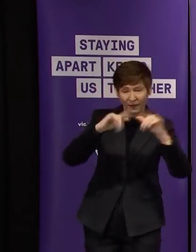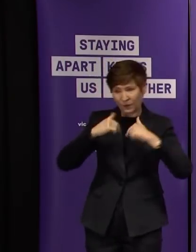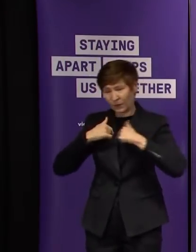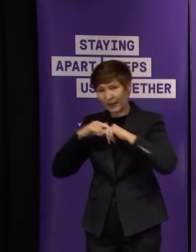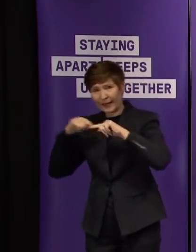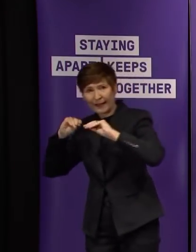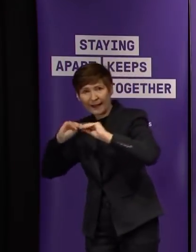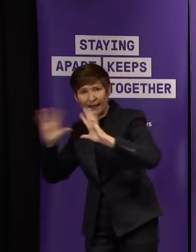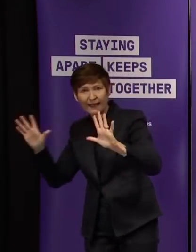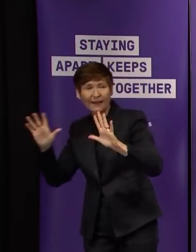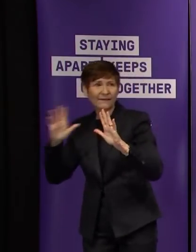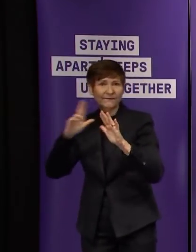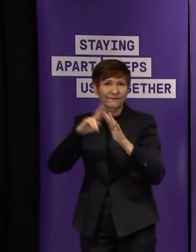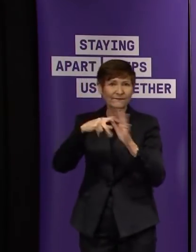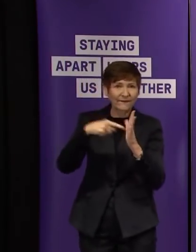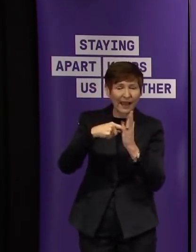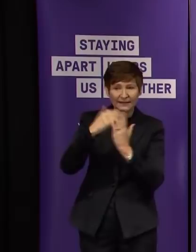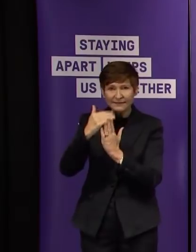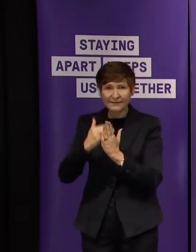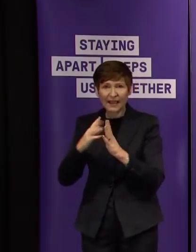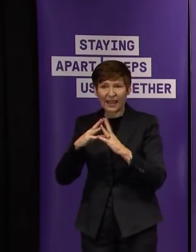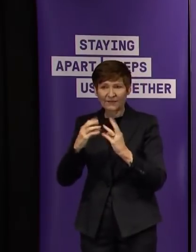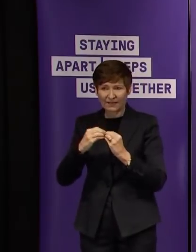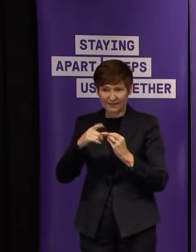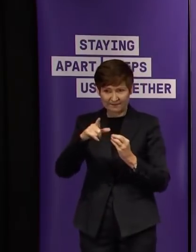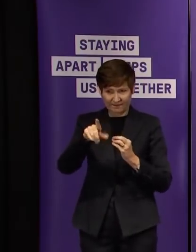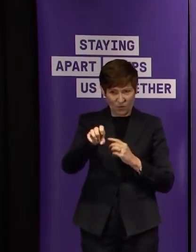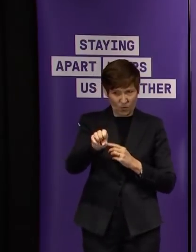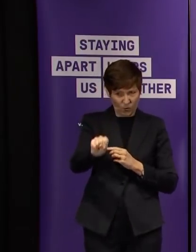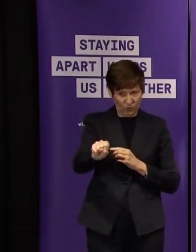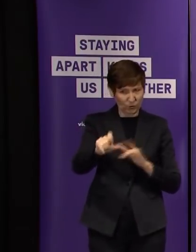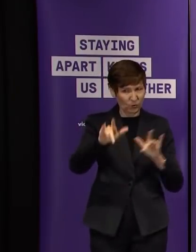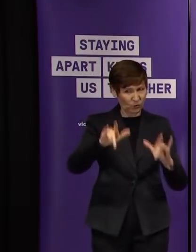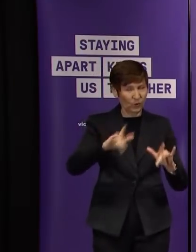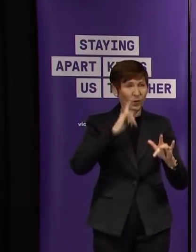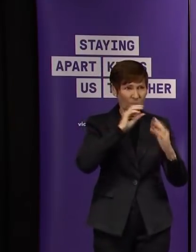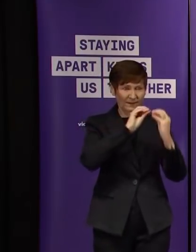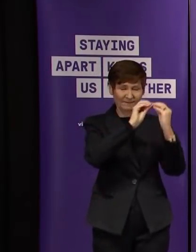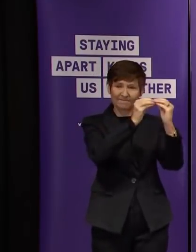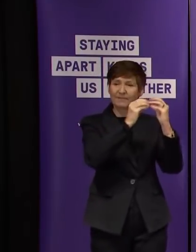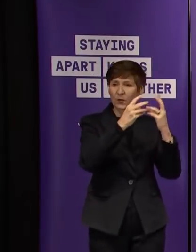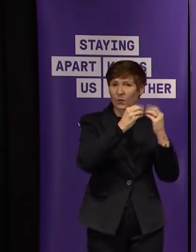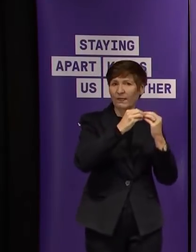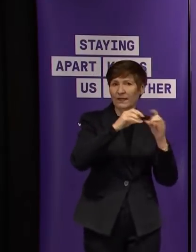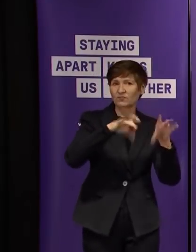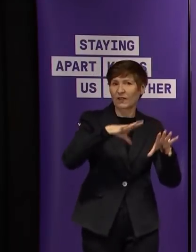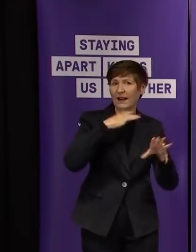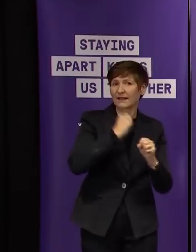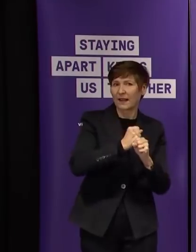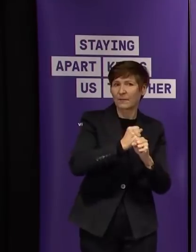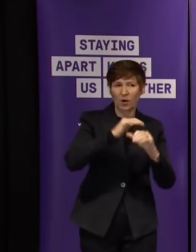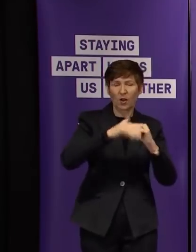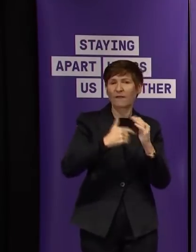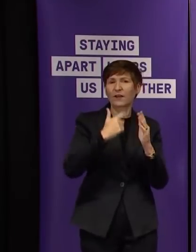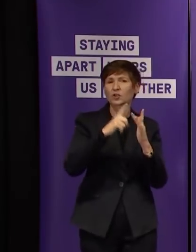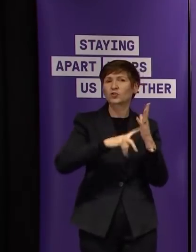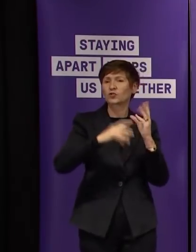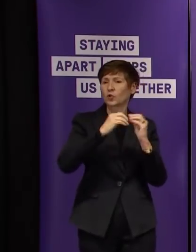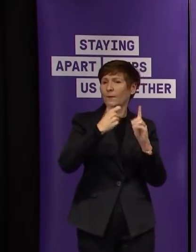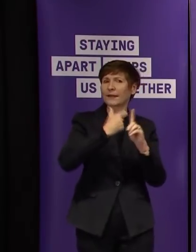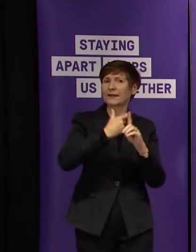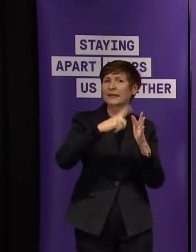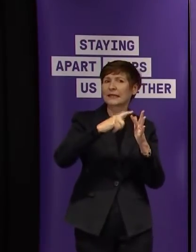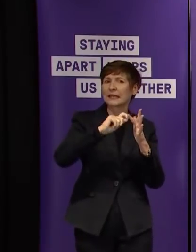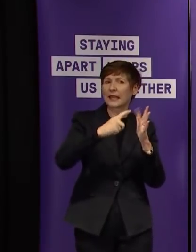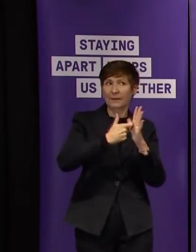But today is not a day to announce that, but I will have more to say around support. But it would always be the province of the